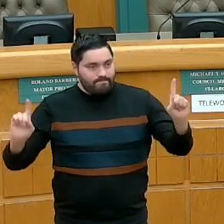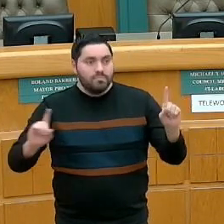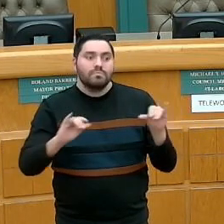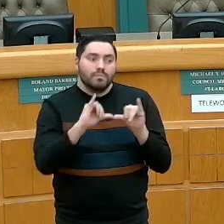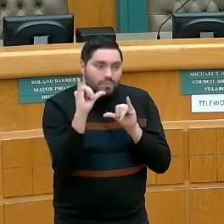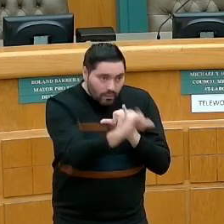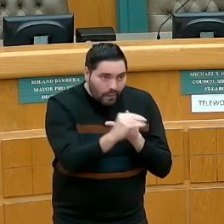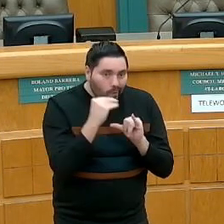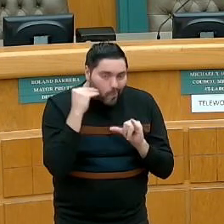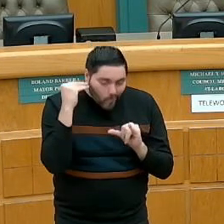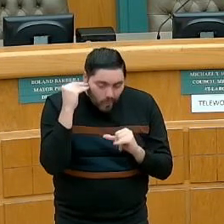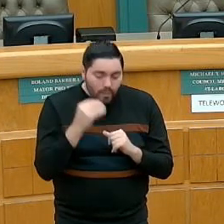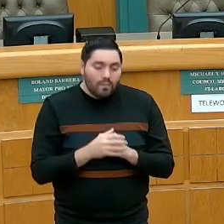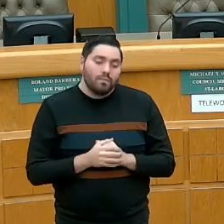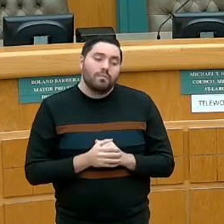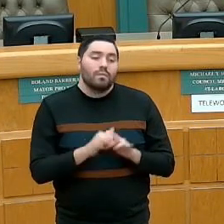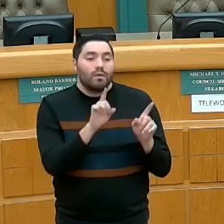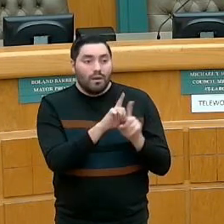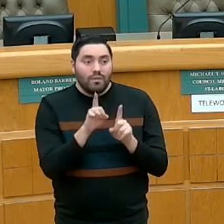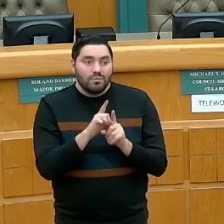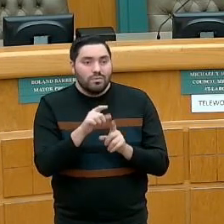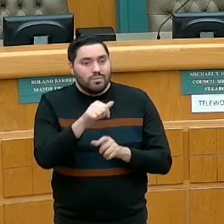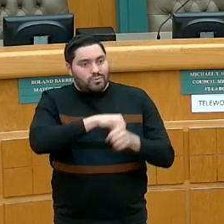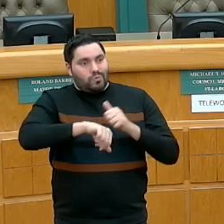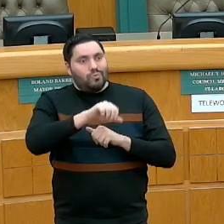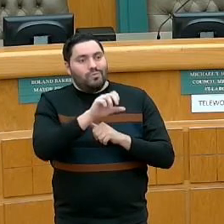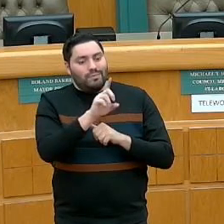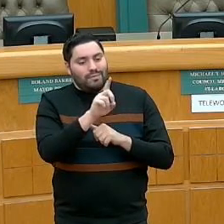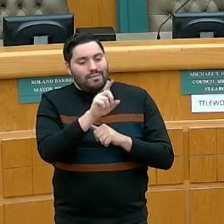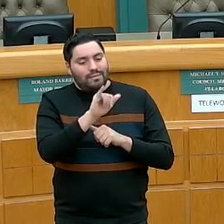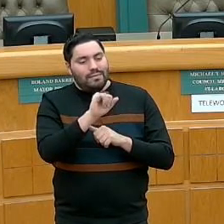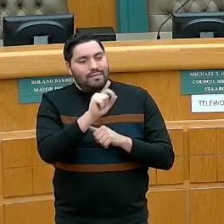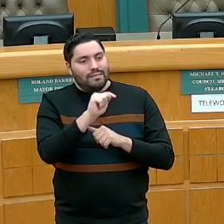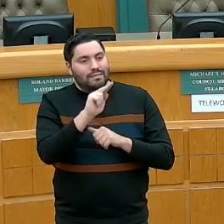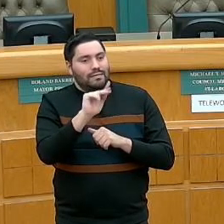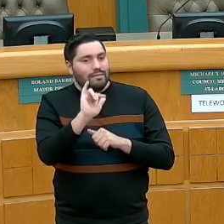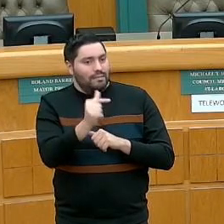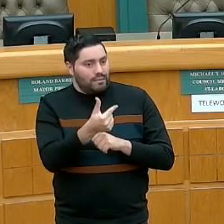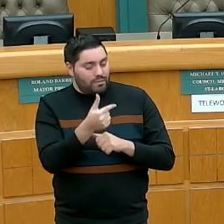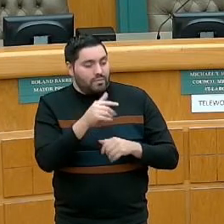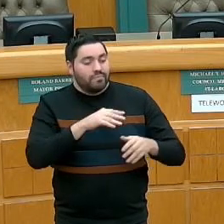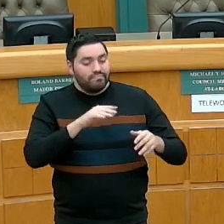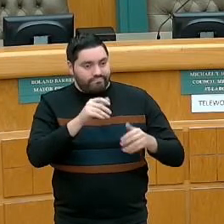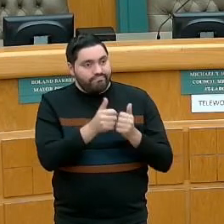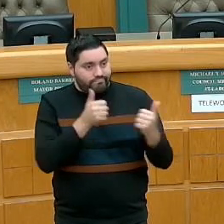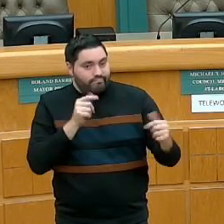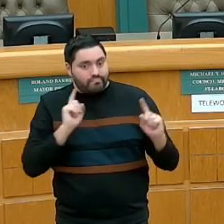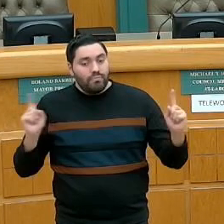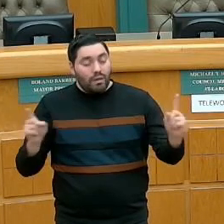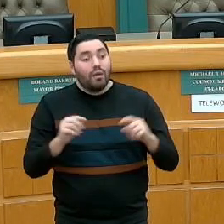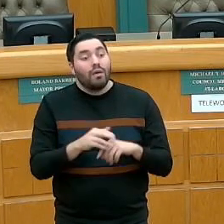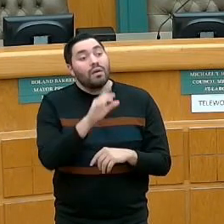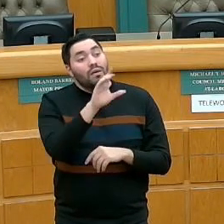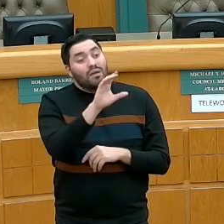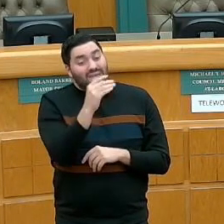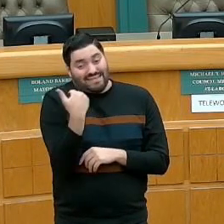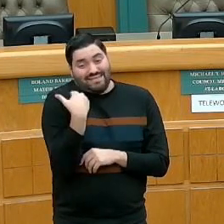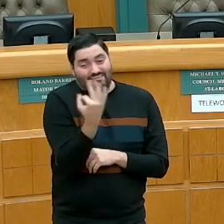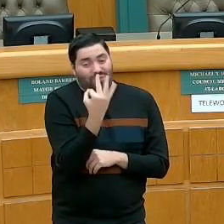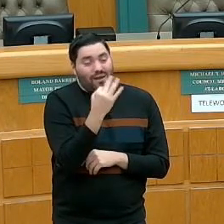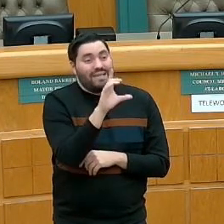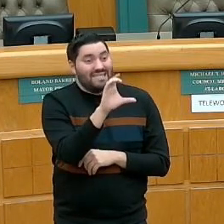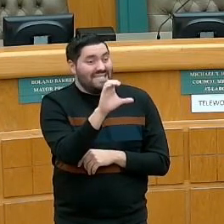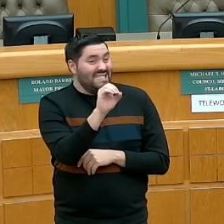home and social distancing. On Friday, the Center for Disease Control recommended masks to be worn in